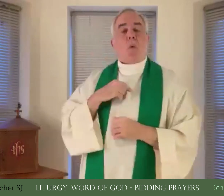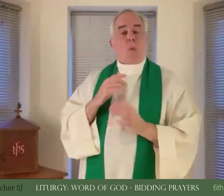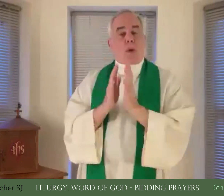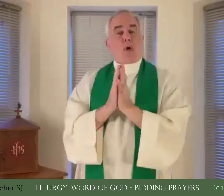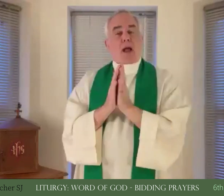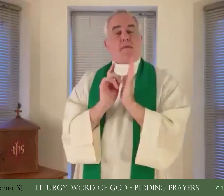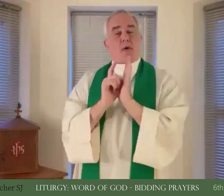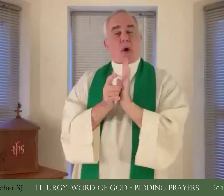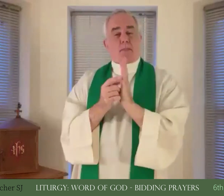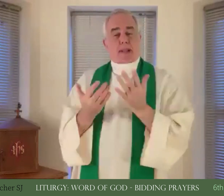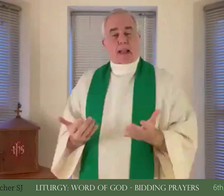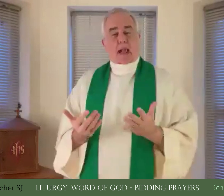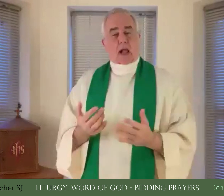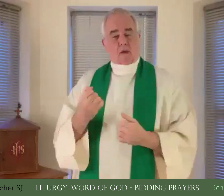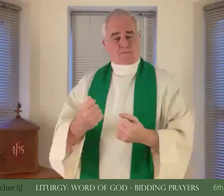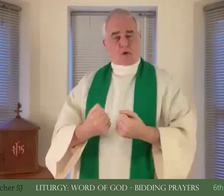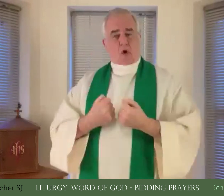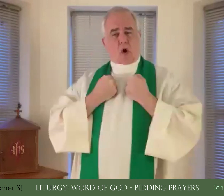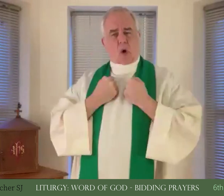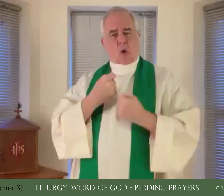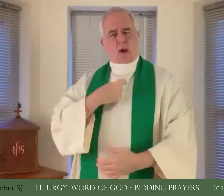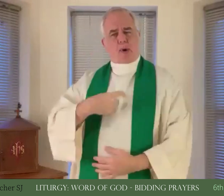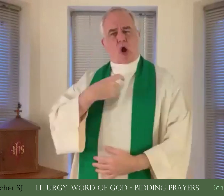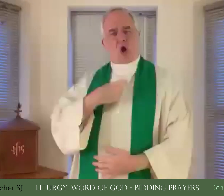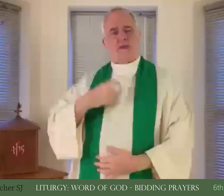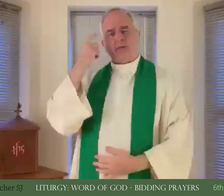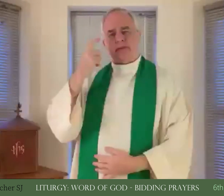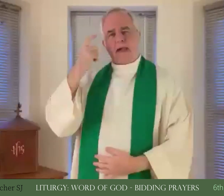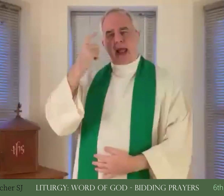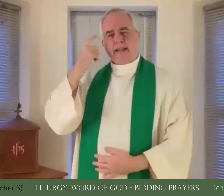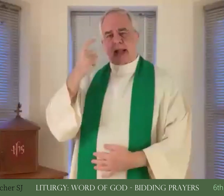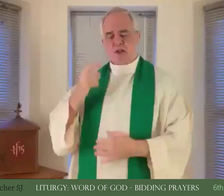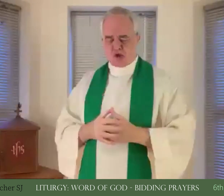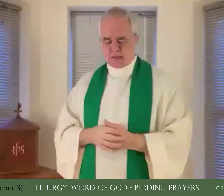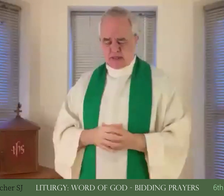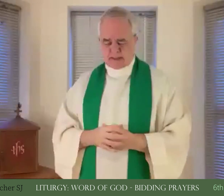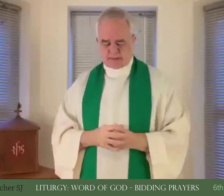We pray for a moment now for our own personal intention.